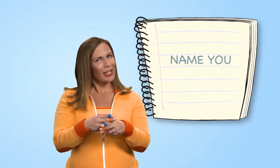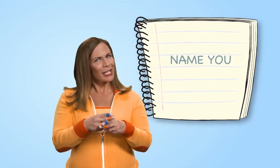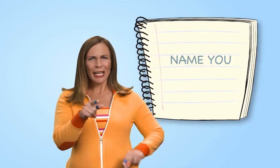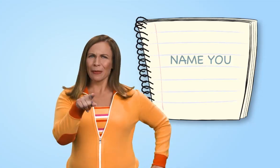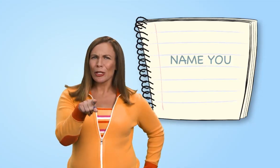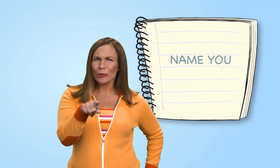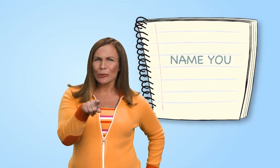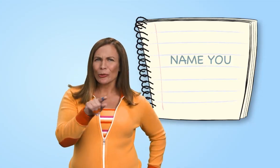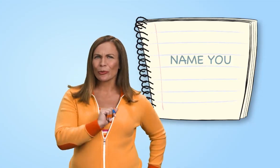Name you?